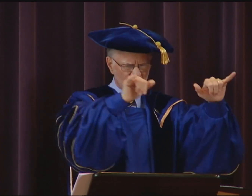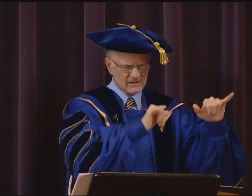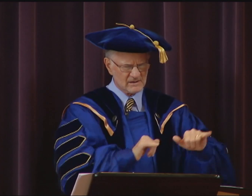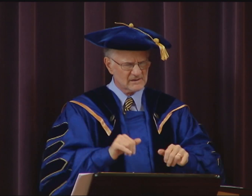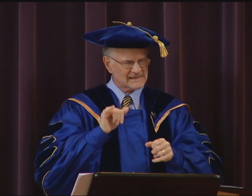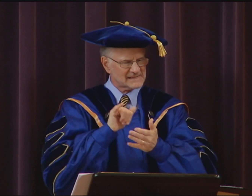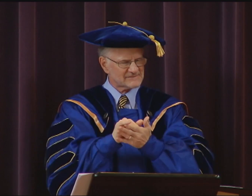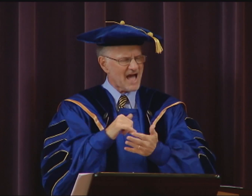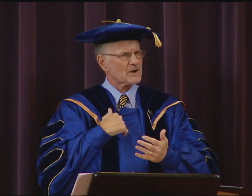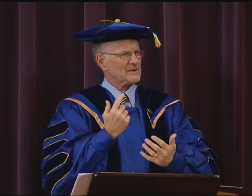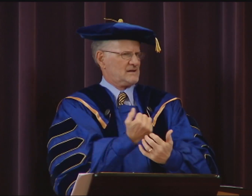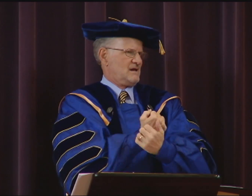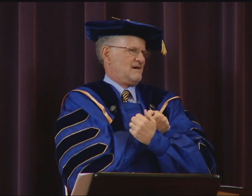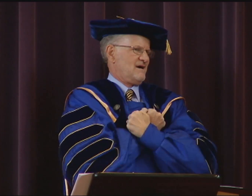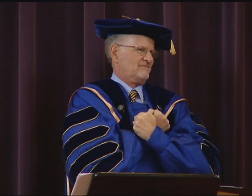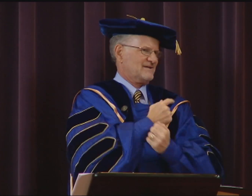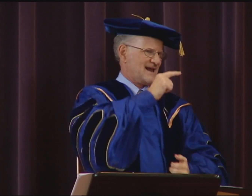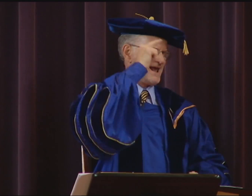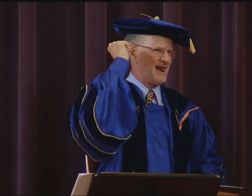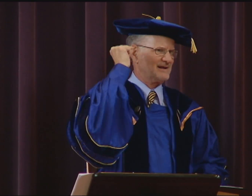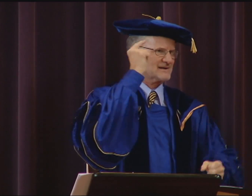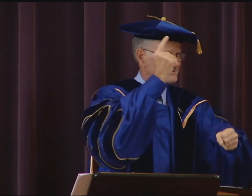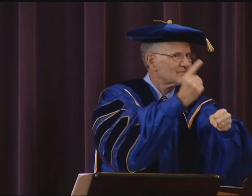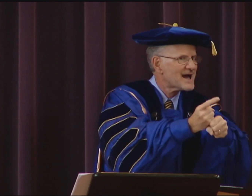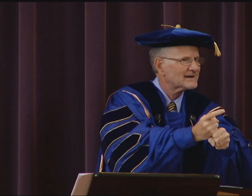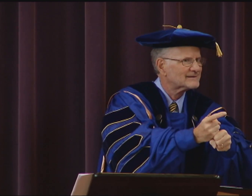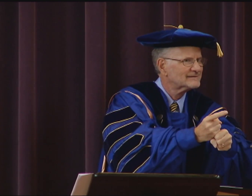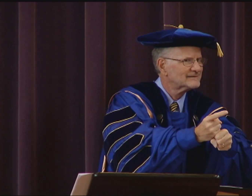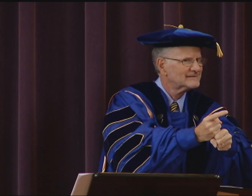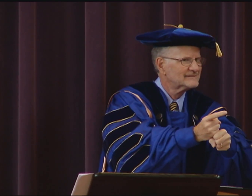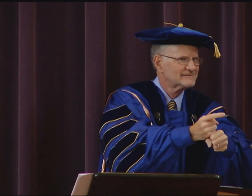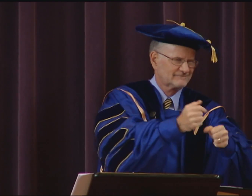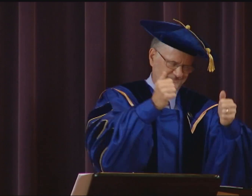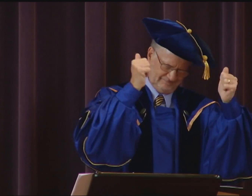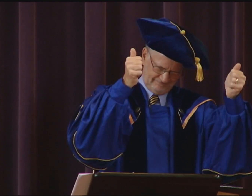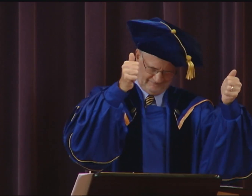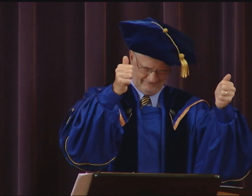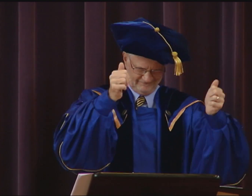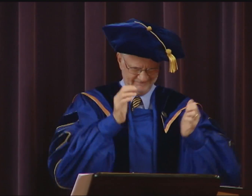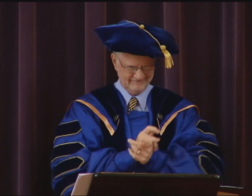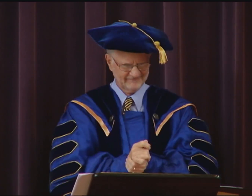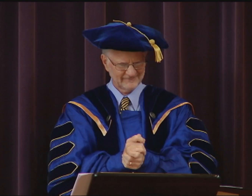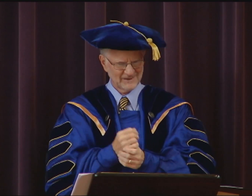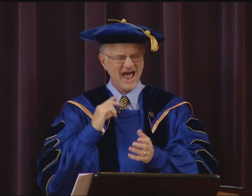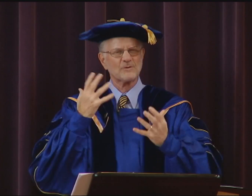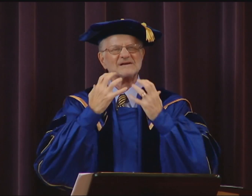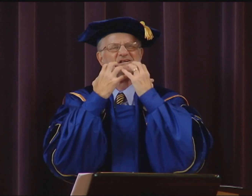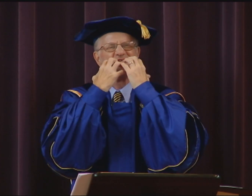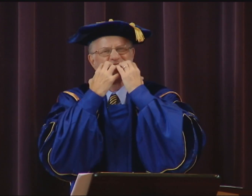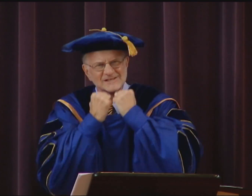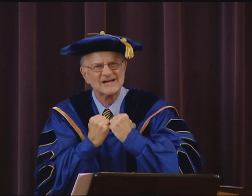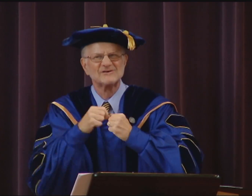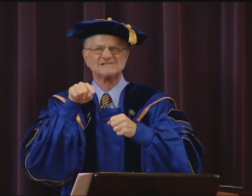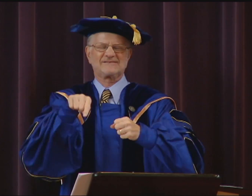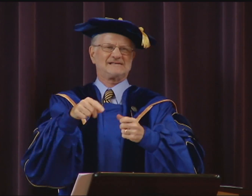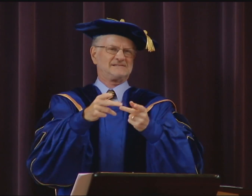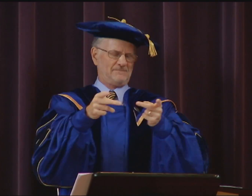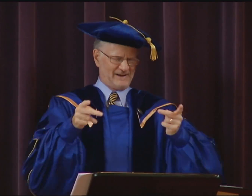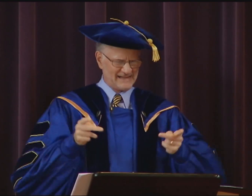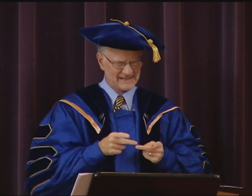I know one thing that we have in common is that we love Gallaudet, right? Yes.